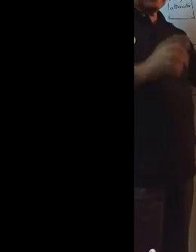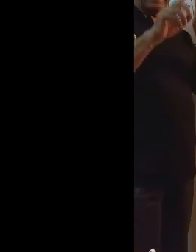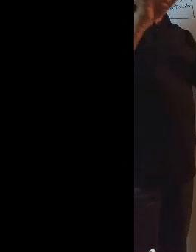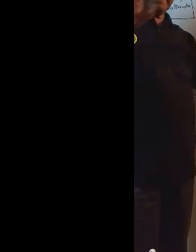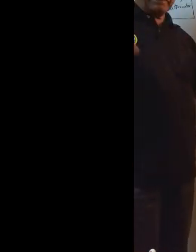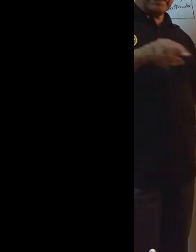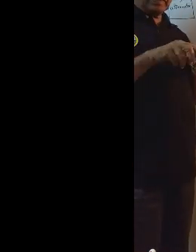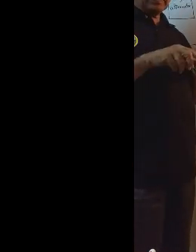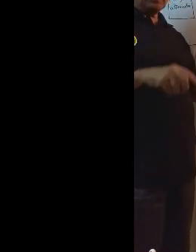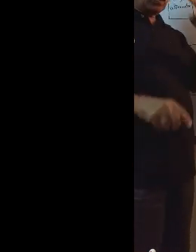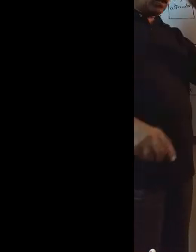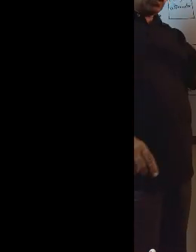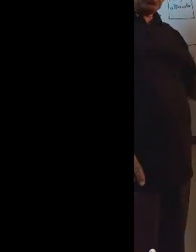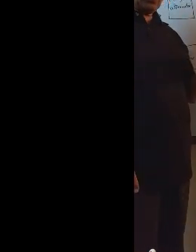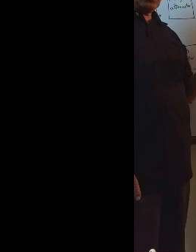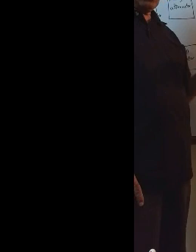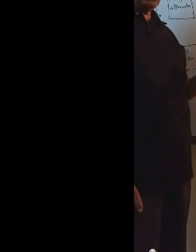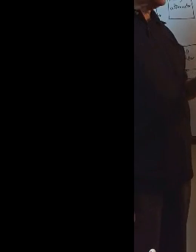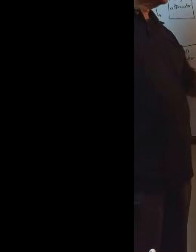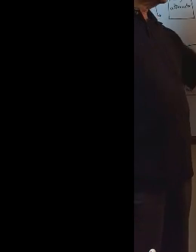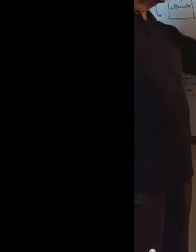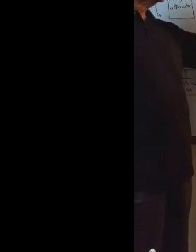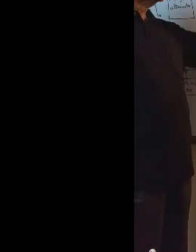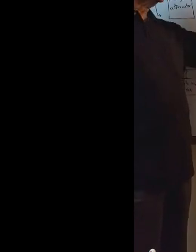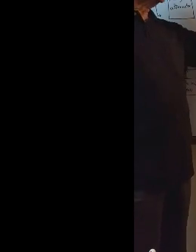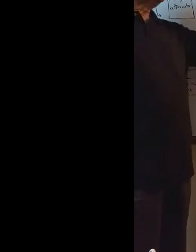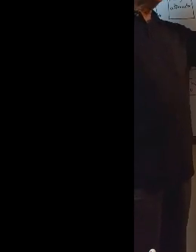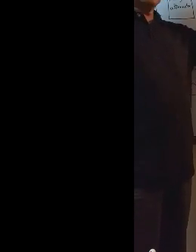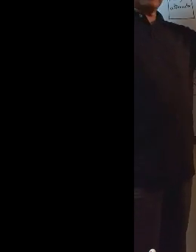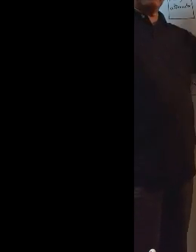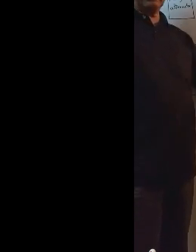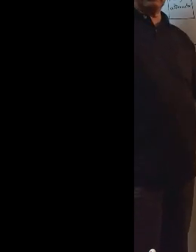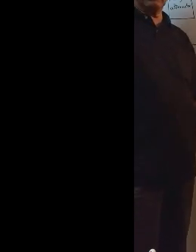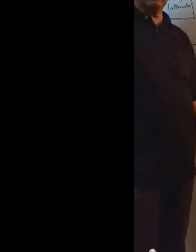block diagram of